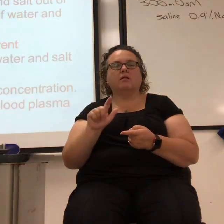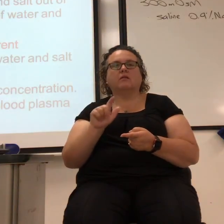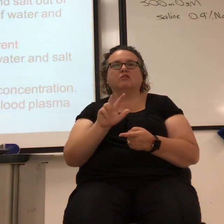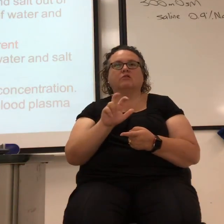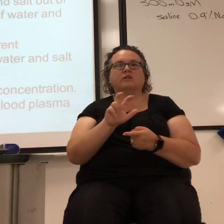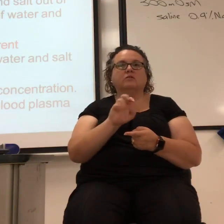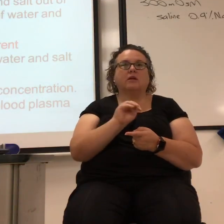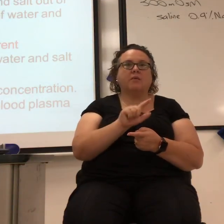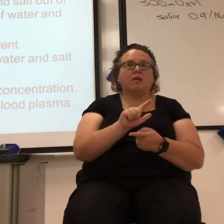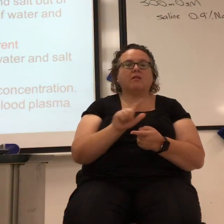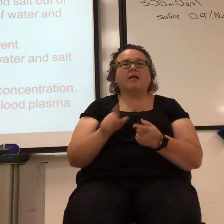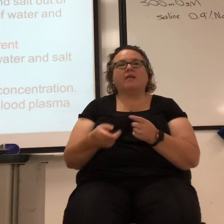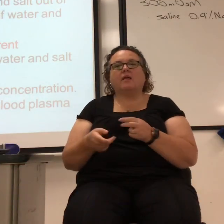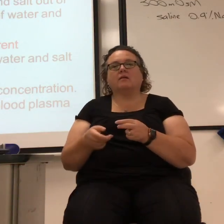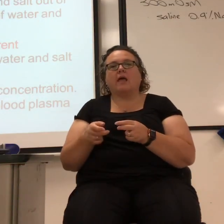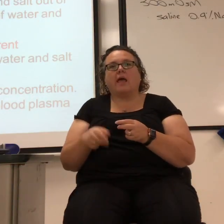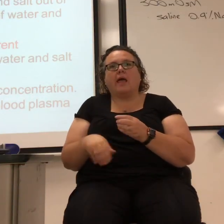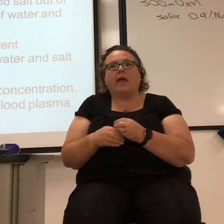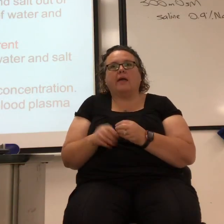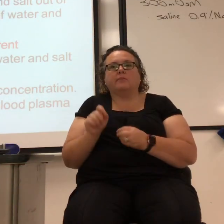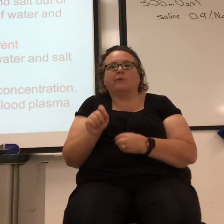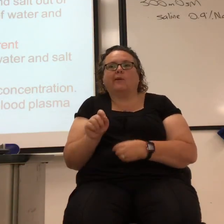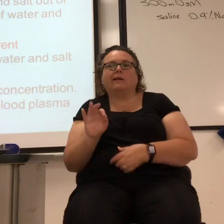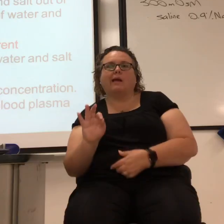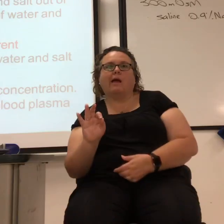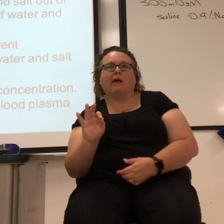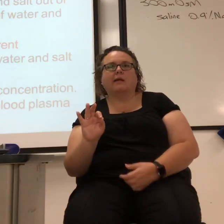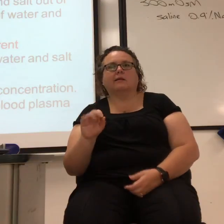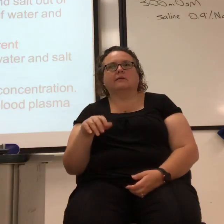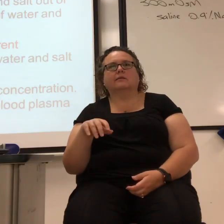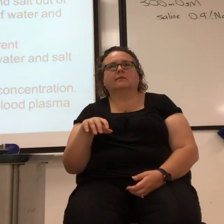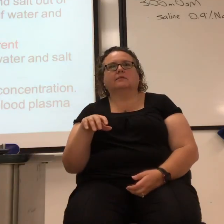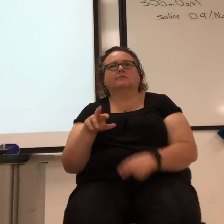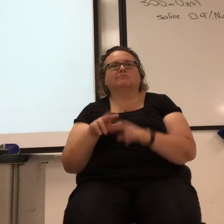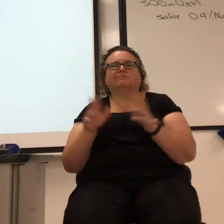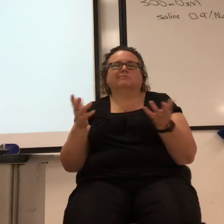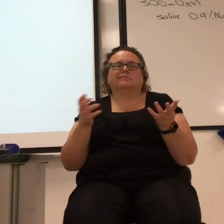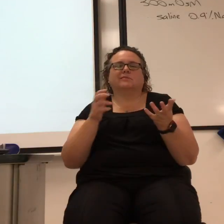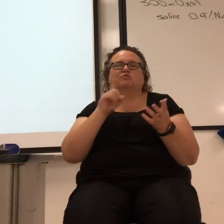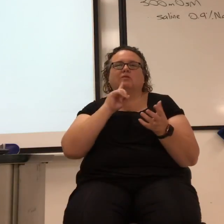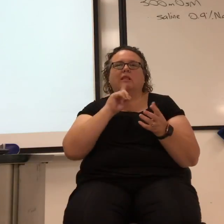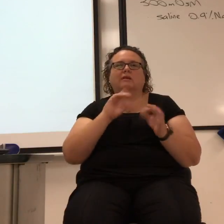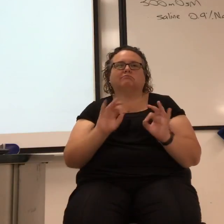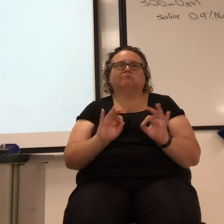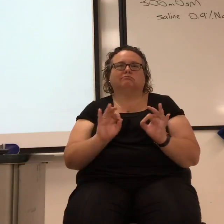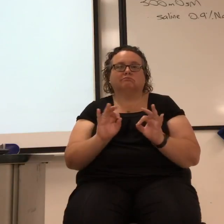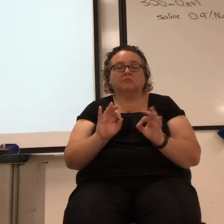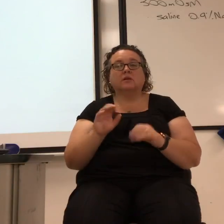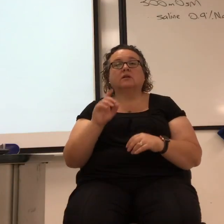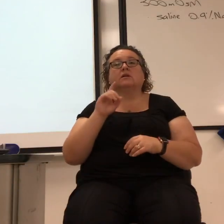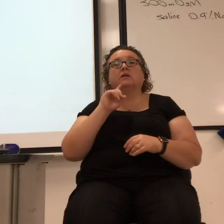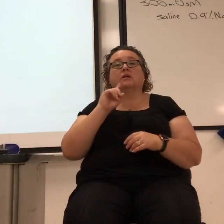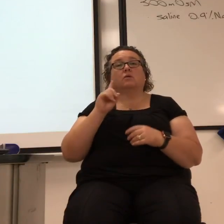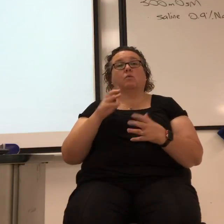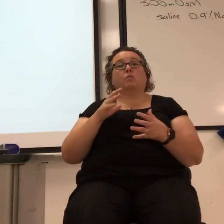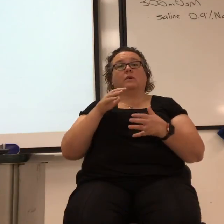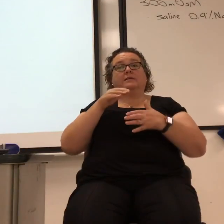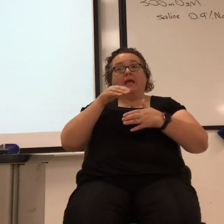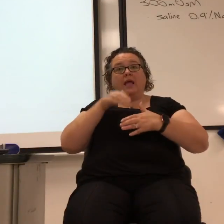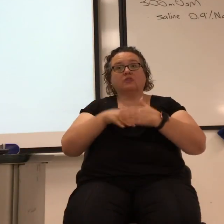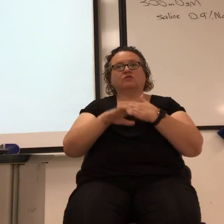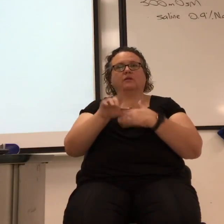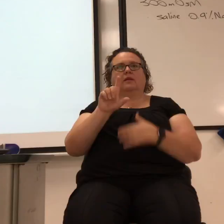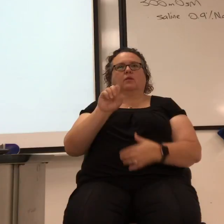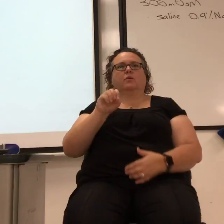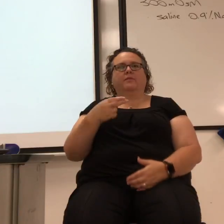very much. Okay, but that's what that 300 basically is. It's pretty dilute. Now, and this is what is entering the loop